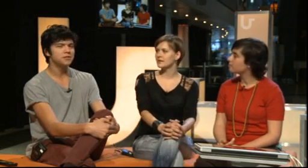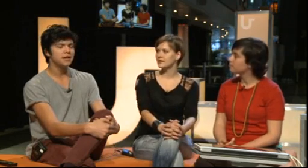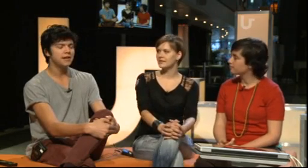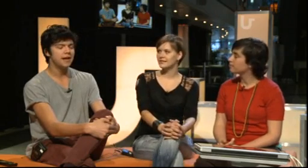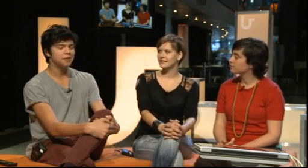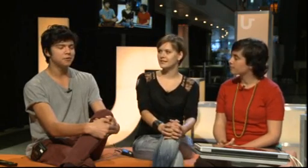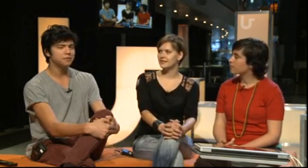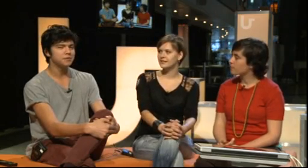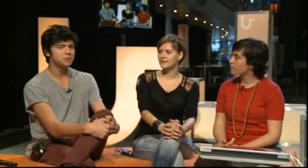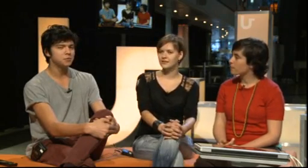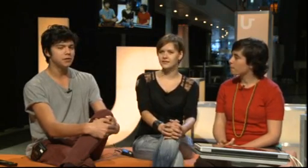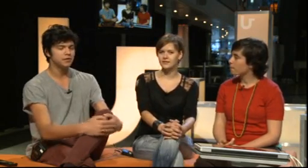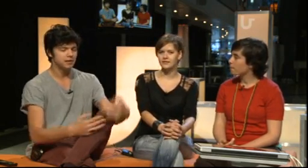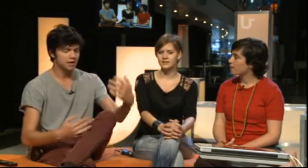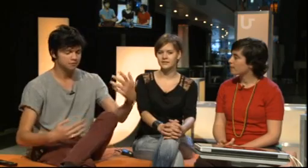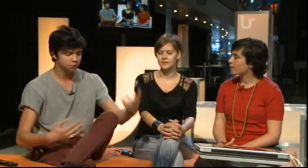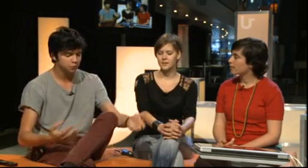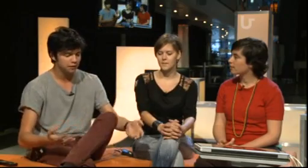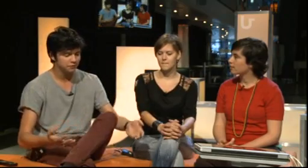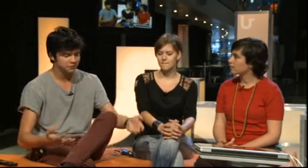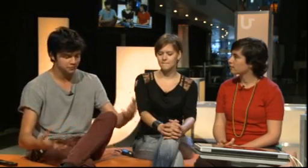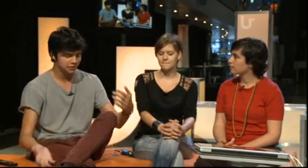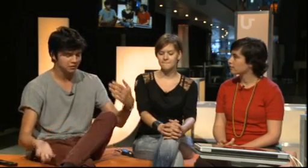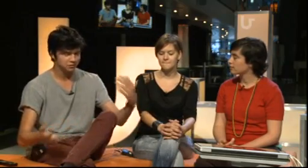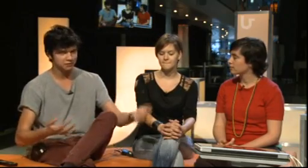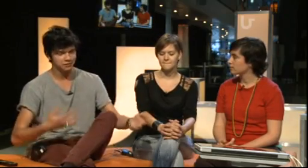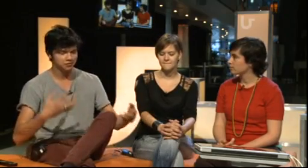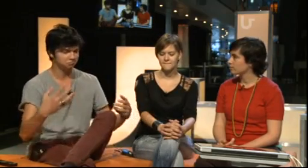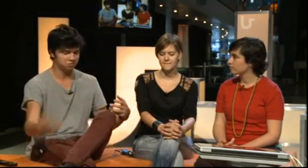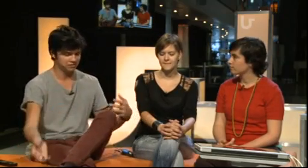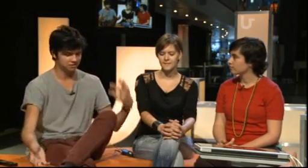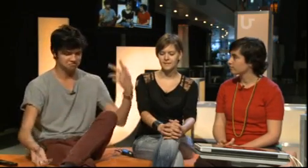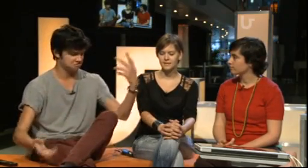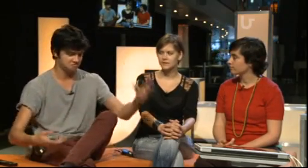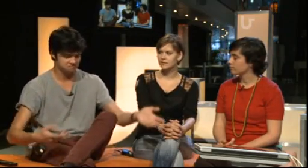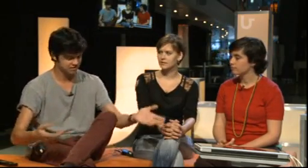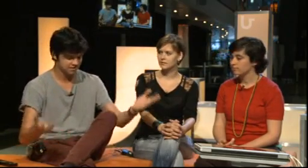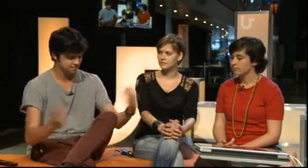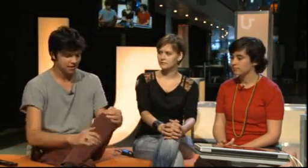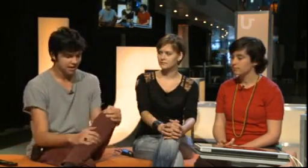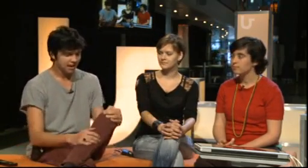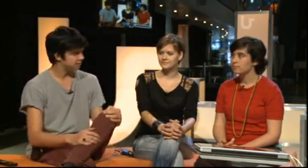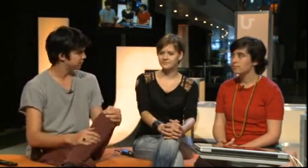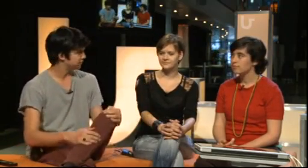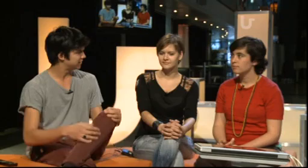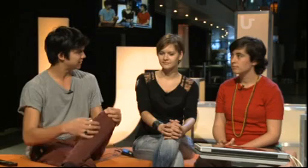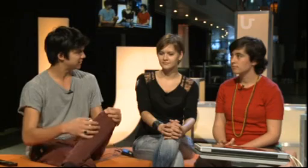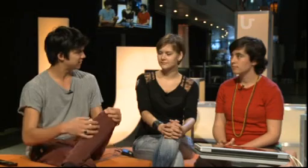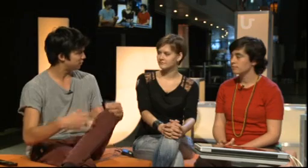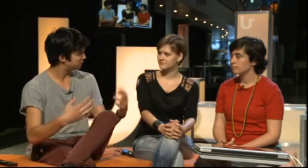like how there are differences between verbal languages, between English, French, New Zealand, are there differences,